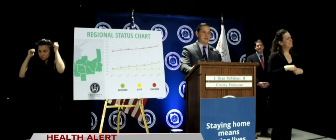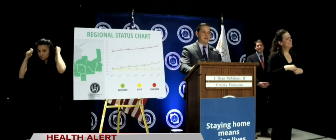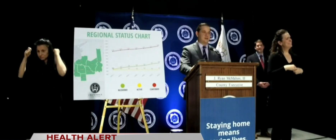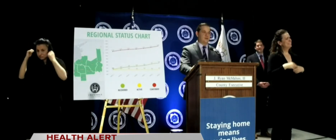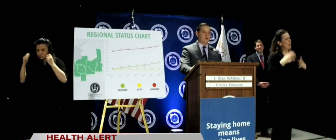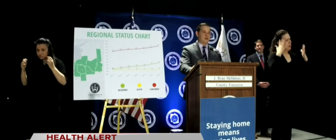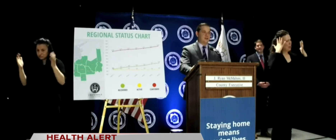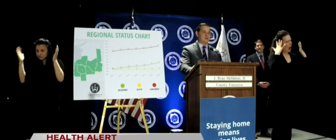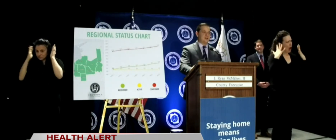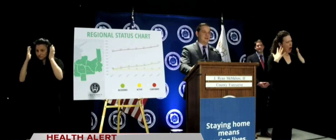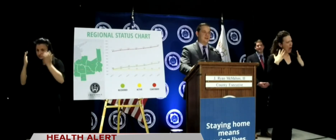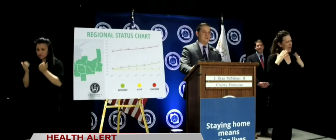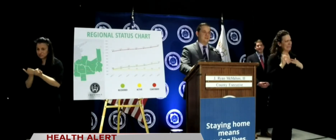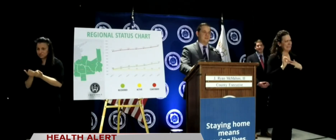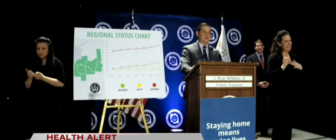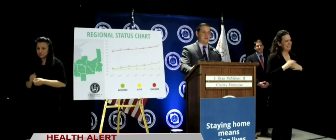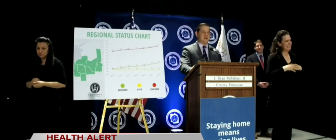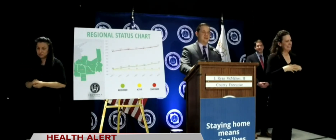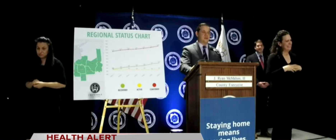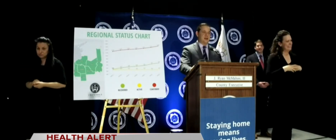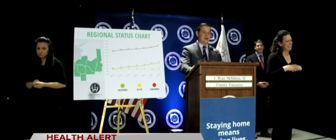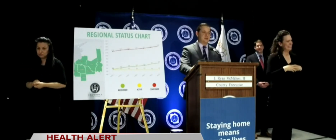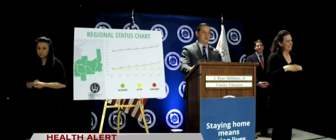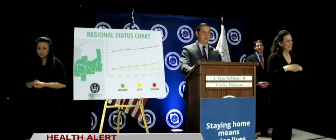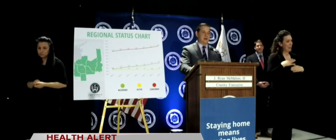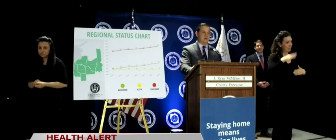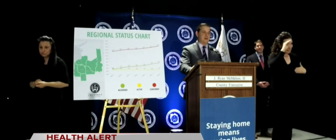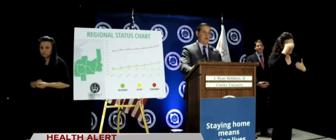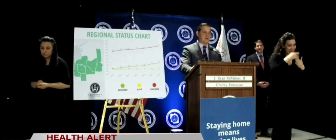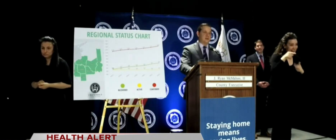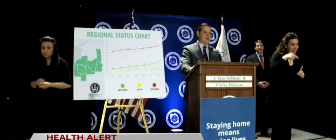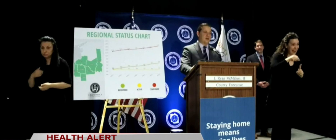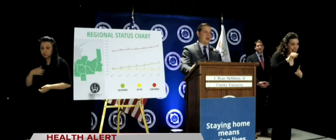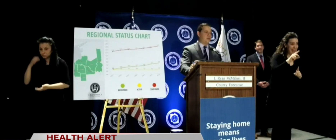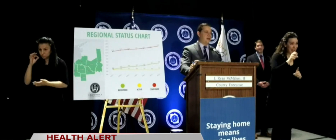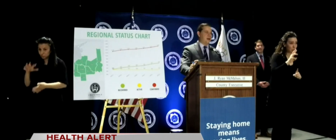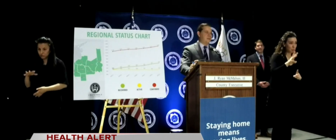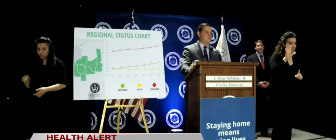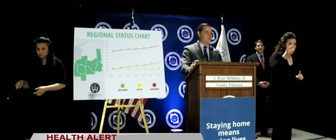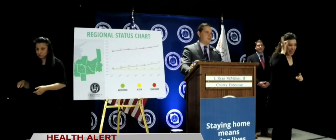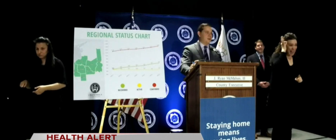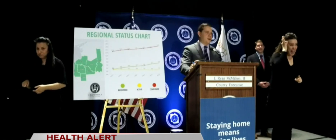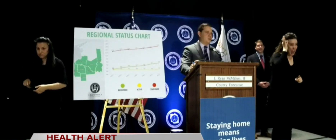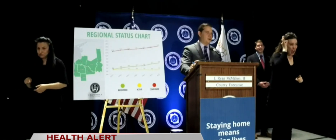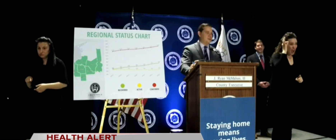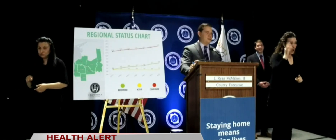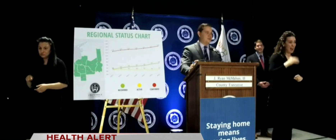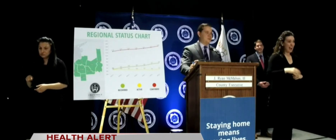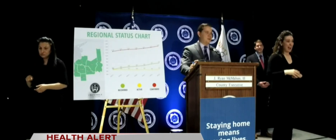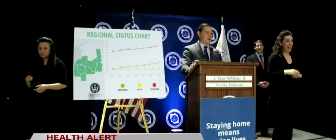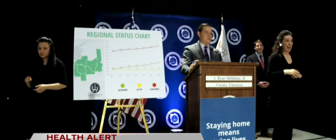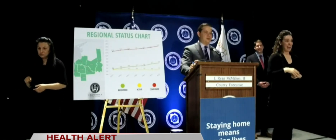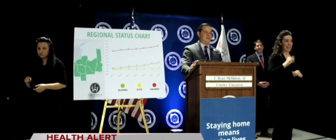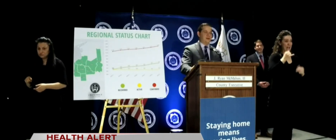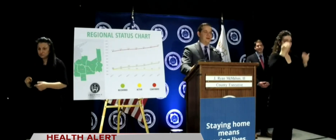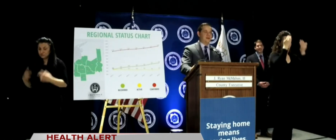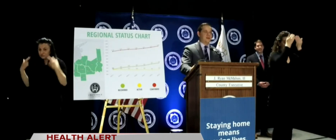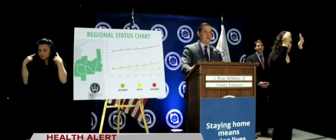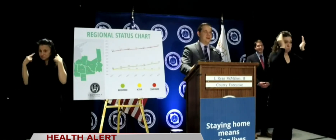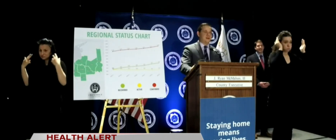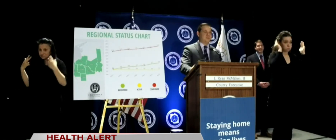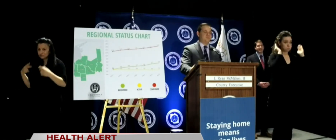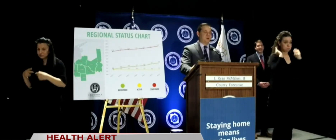haircuts overall. My son Andrew has what we now call helmet head, where it's like a football helmet of